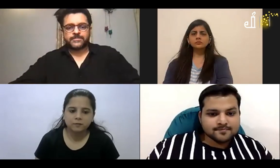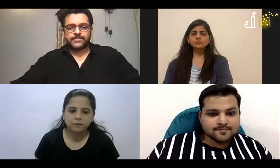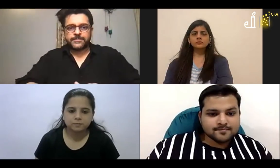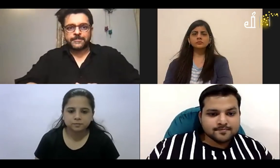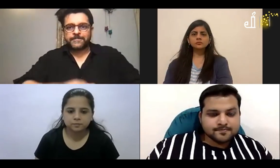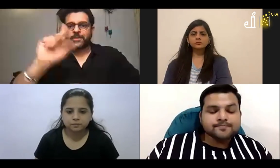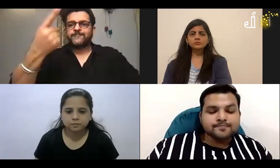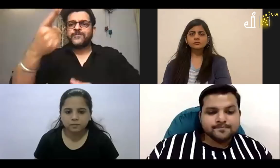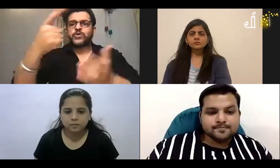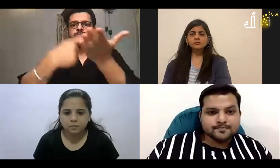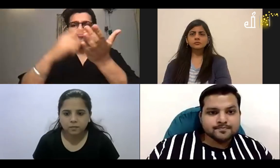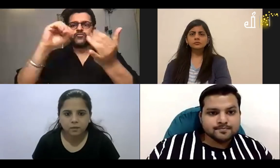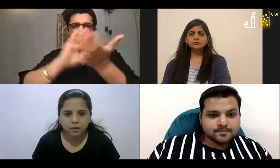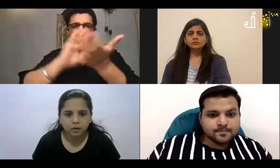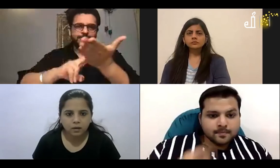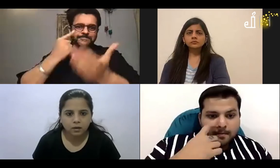yourself?